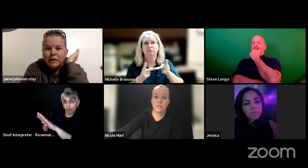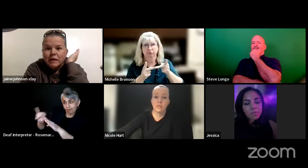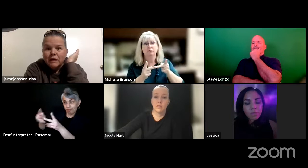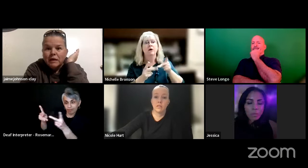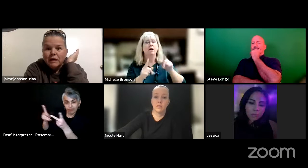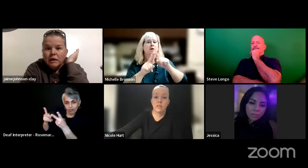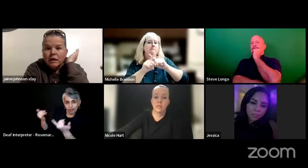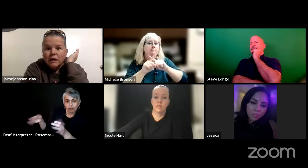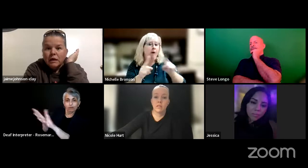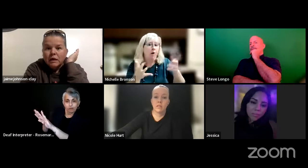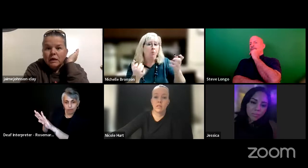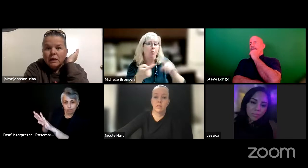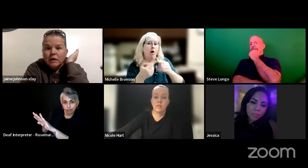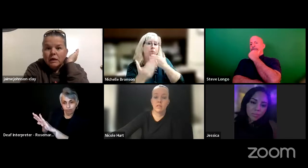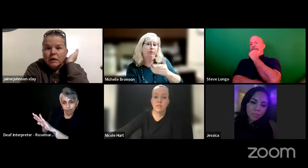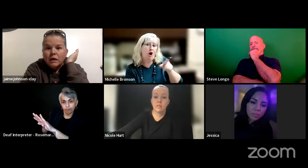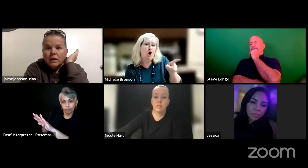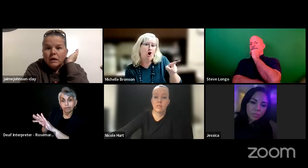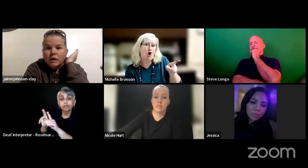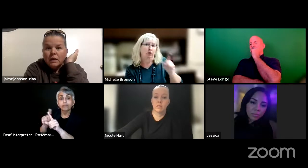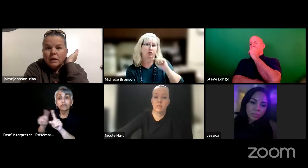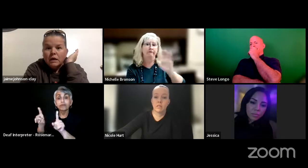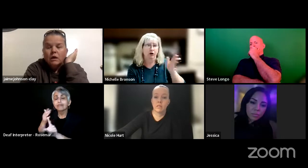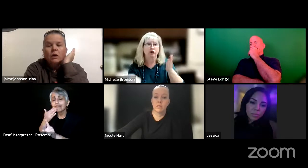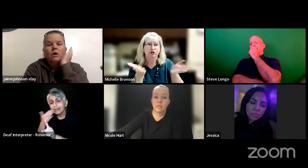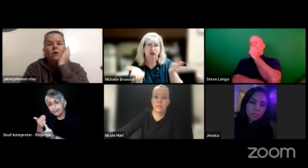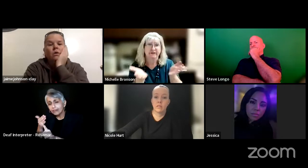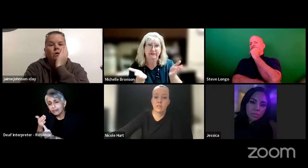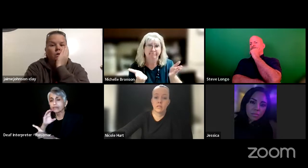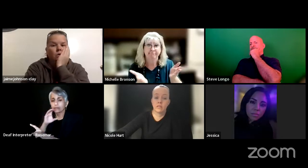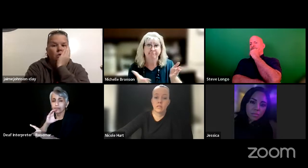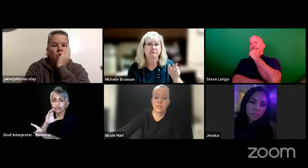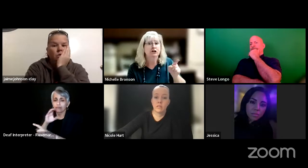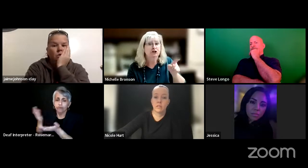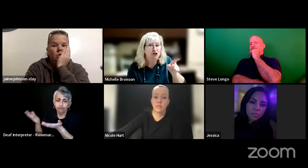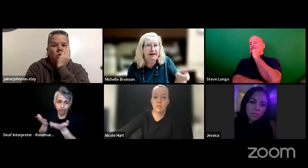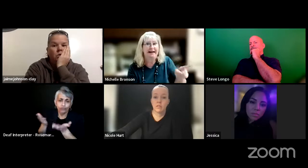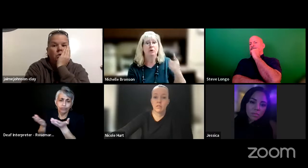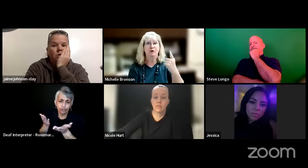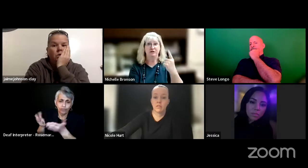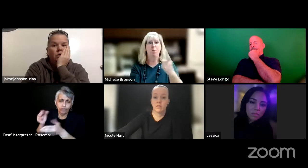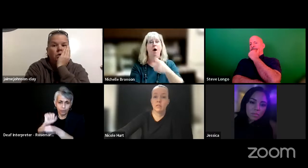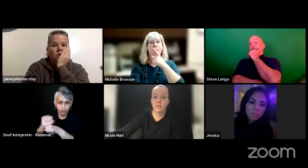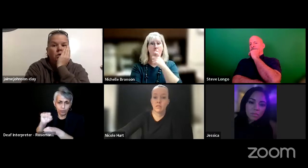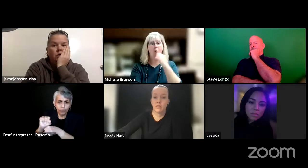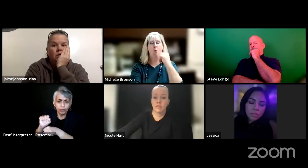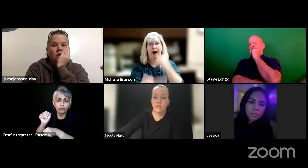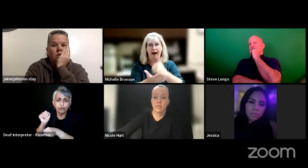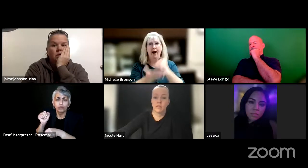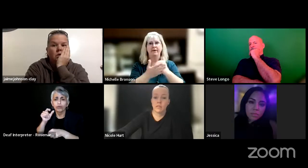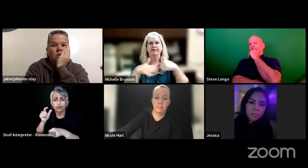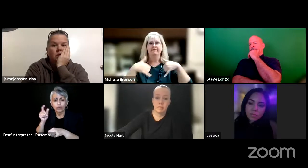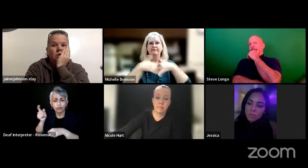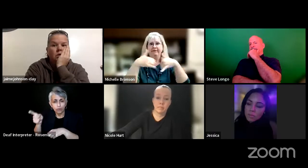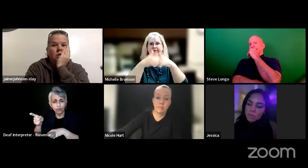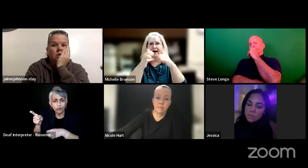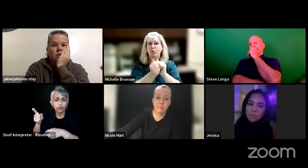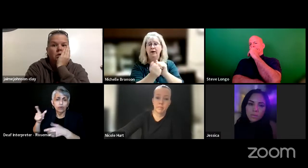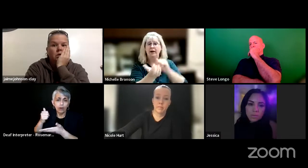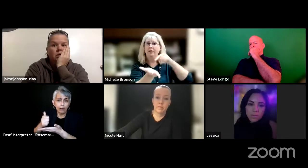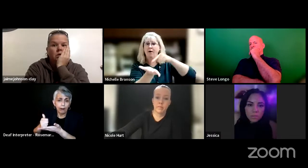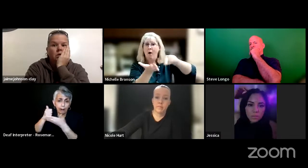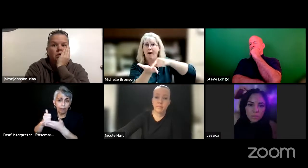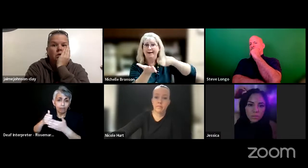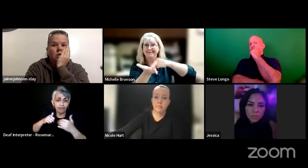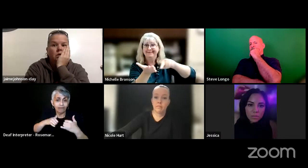We have closed her position, but we do want to thank her for her service. She was really the one